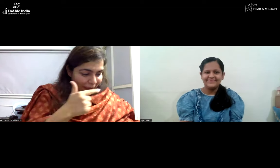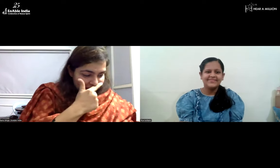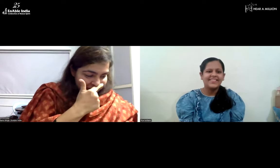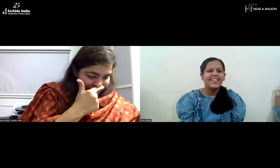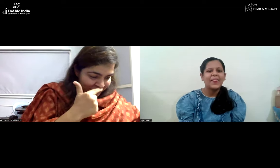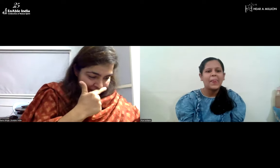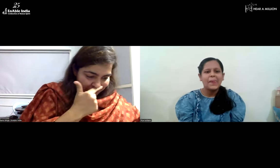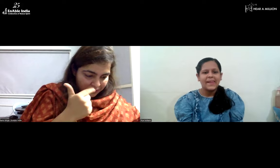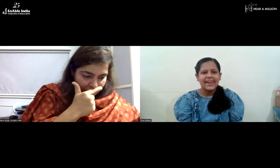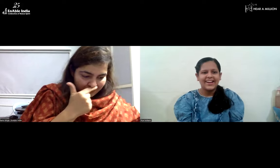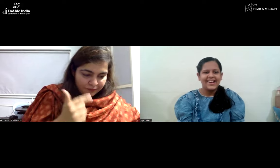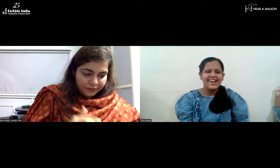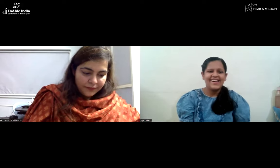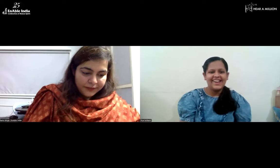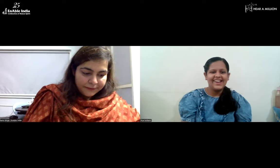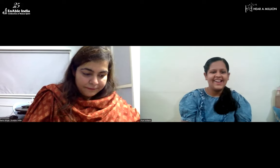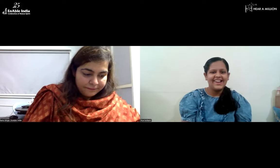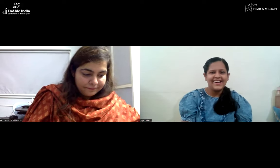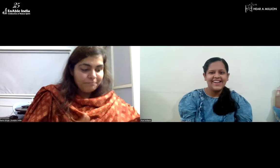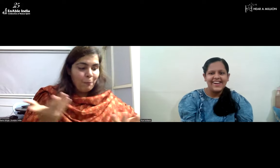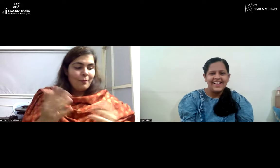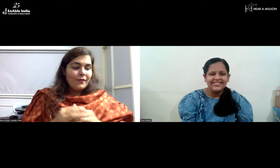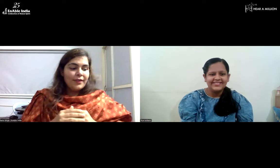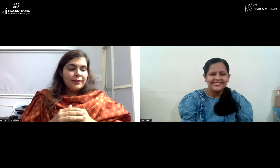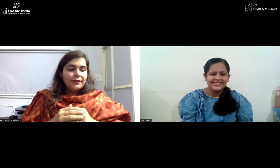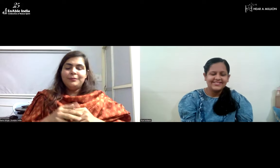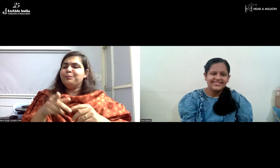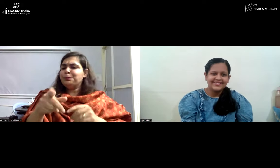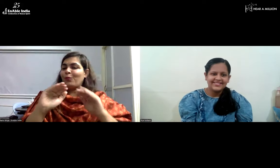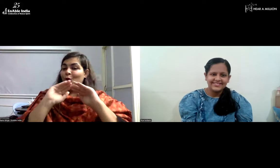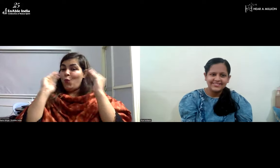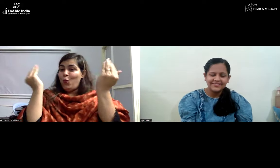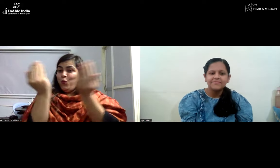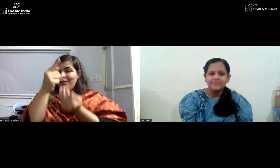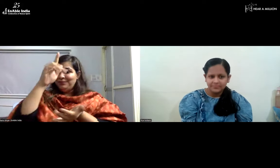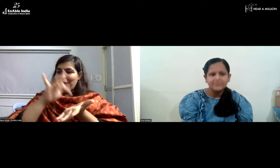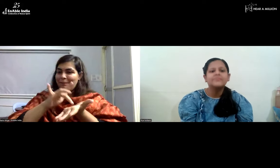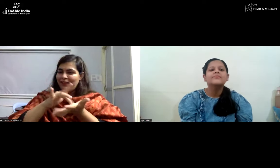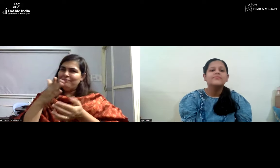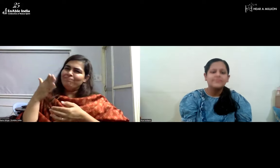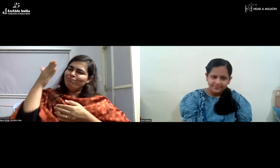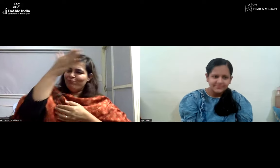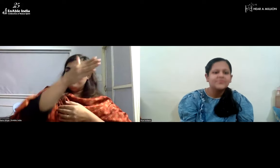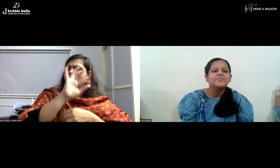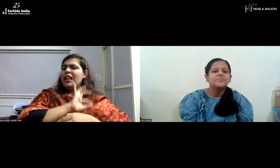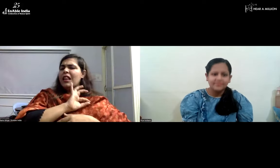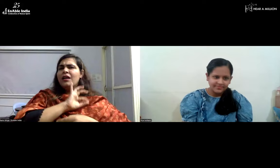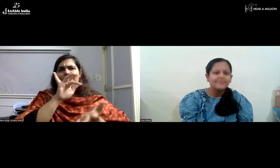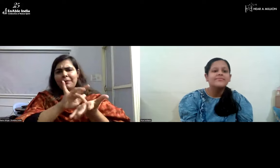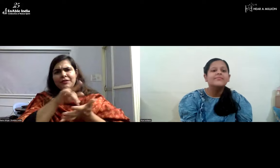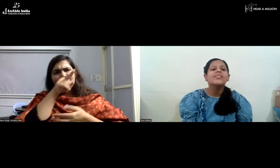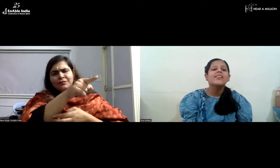yeah, all of them your friends. But the puppy, the black one is my favorite, the cutest, and I sometimes feed them